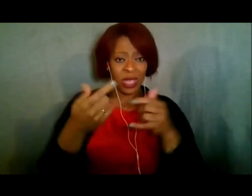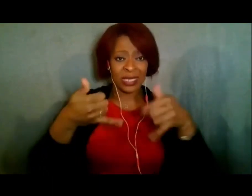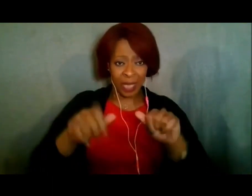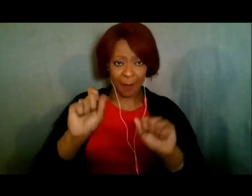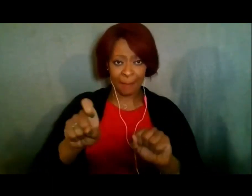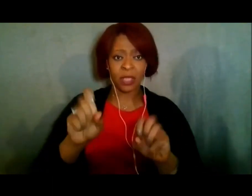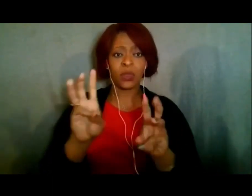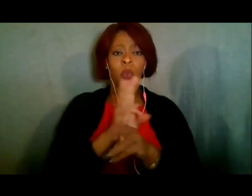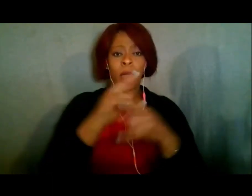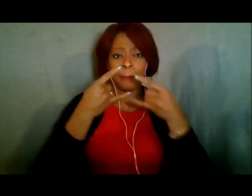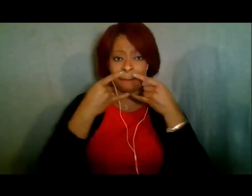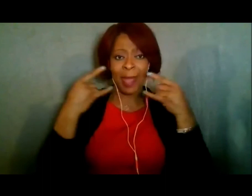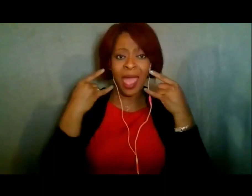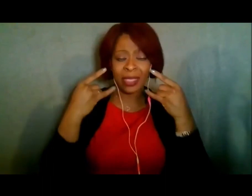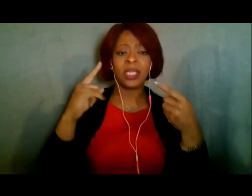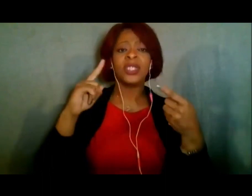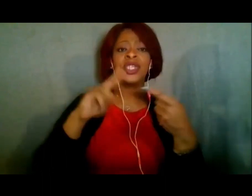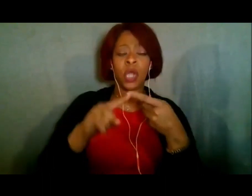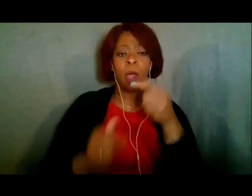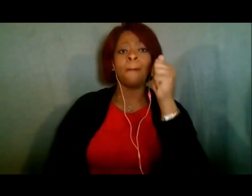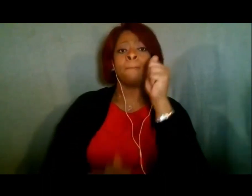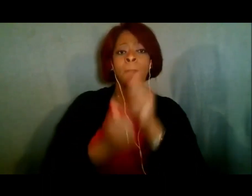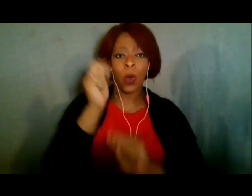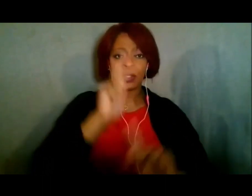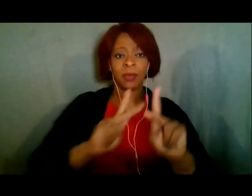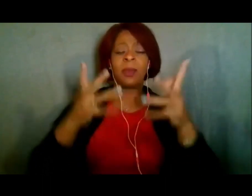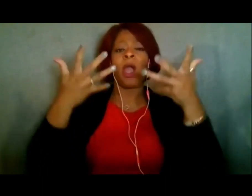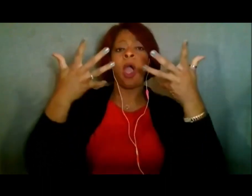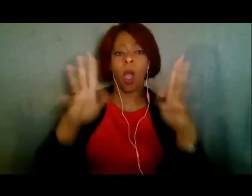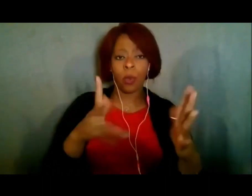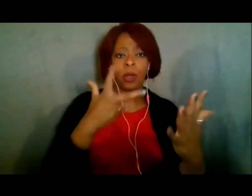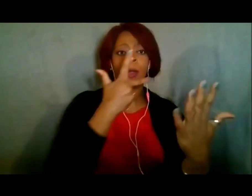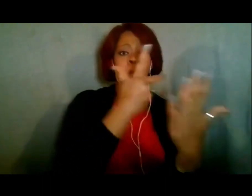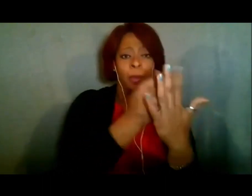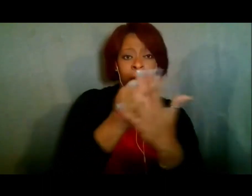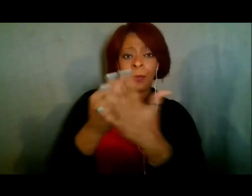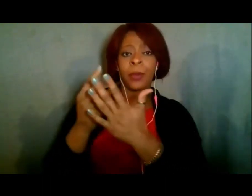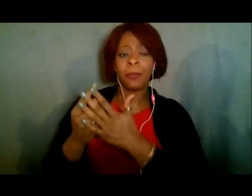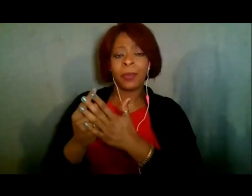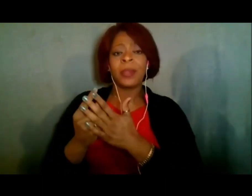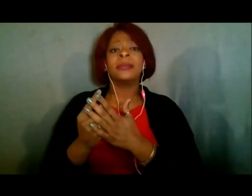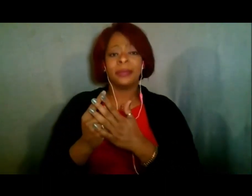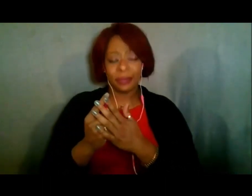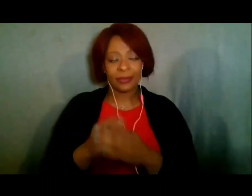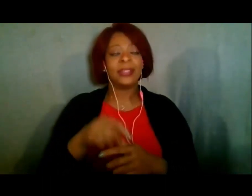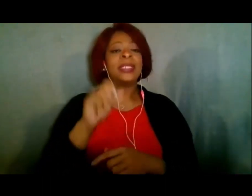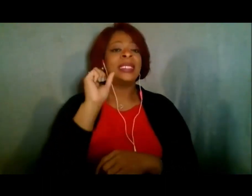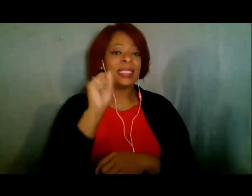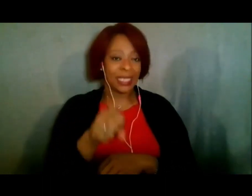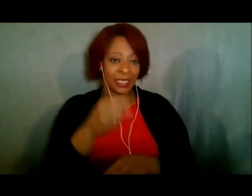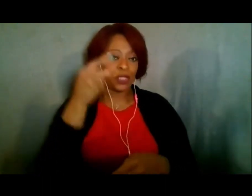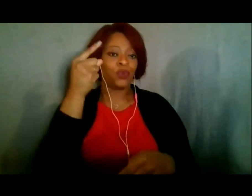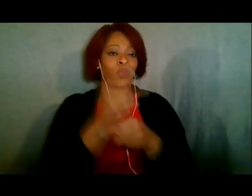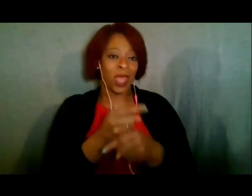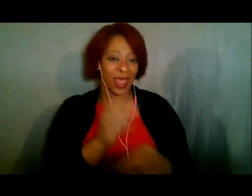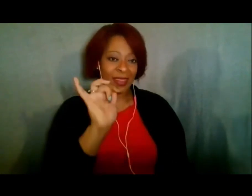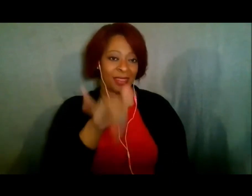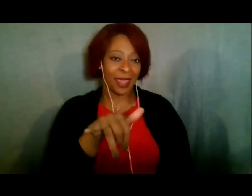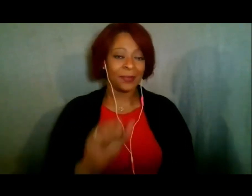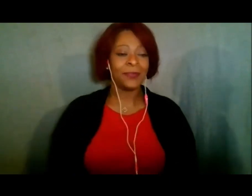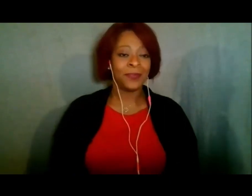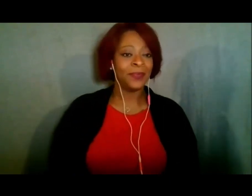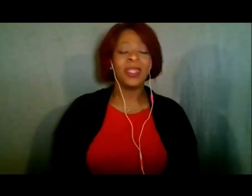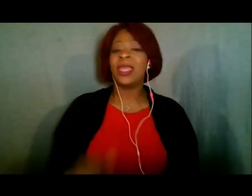wear a mask until the majority of people have been vaccinated. Is that correct? Exactly, spot on. So it's